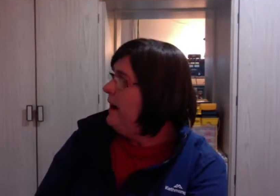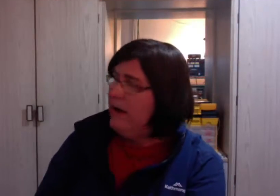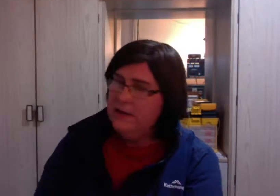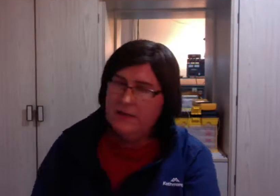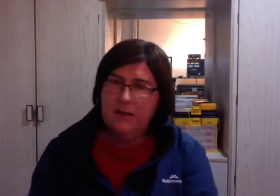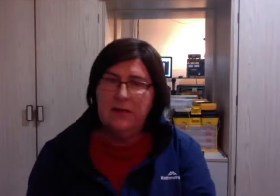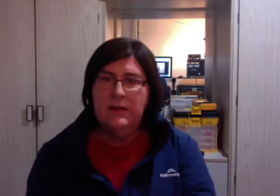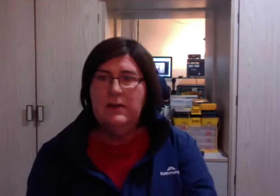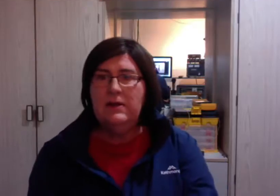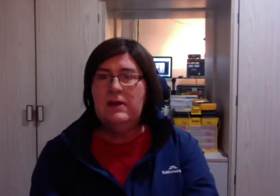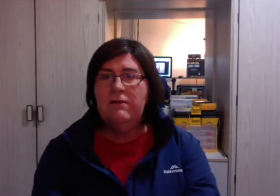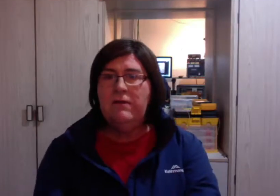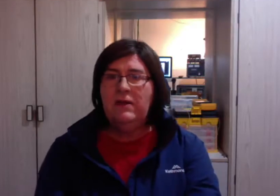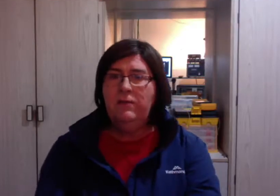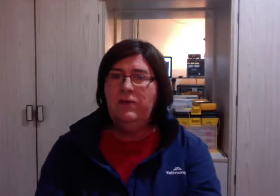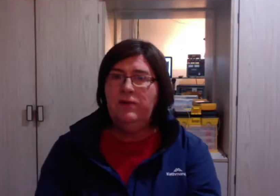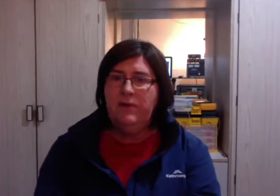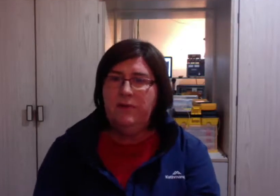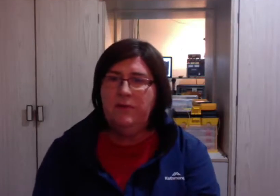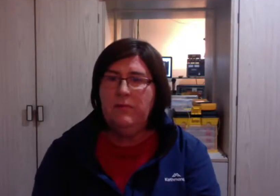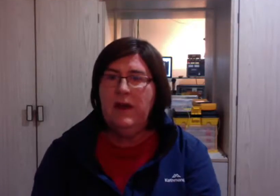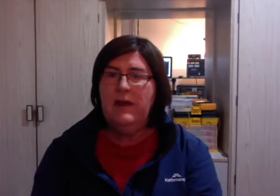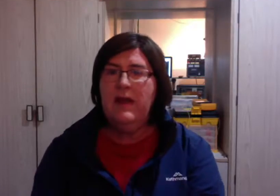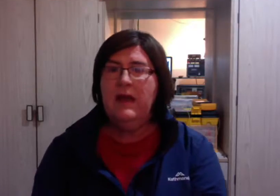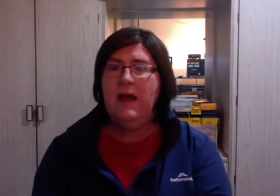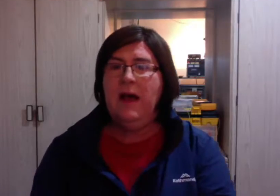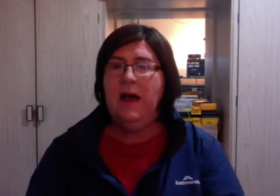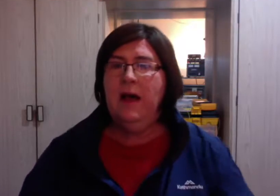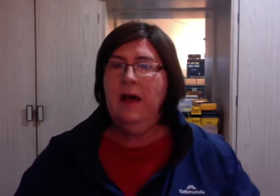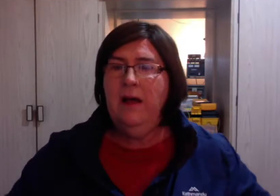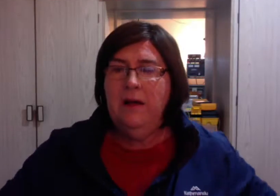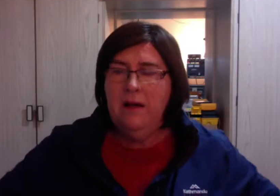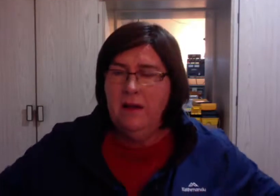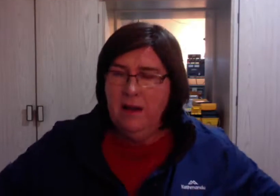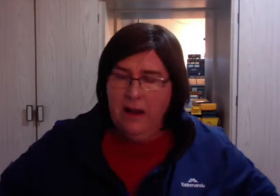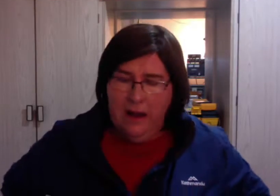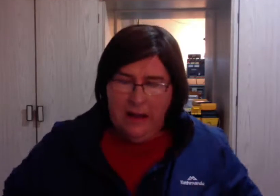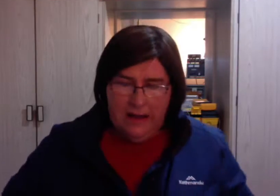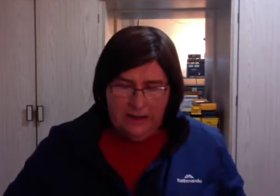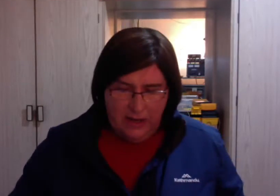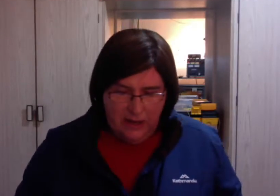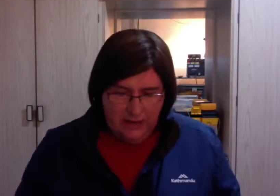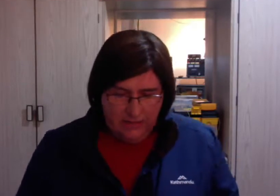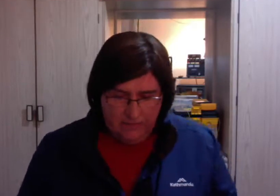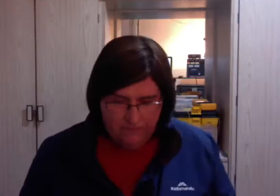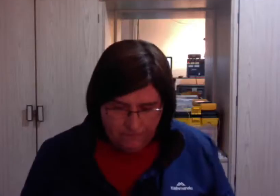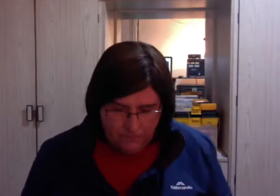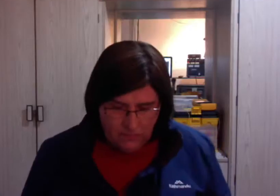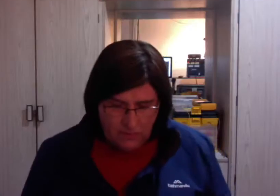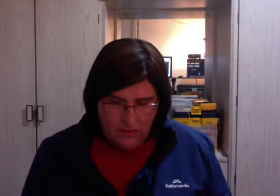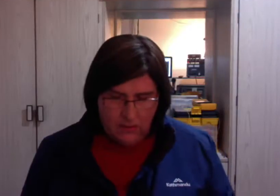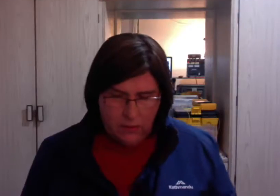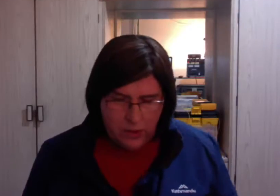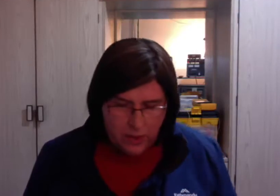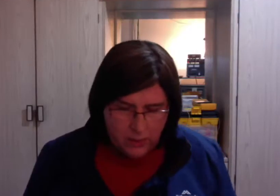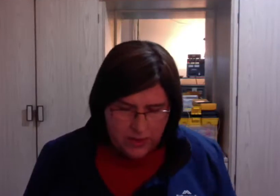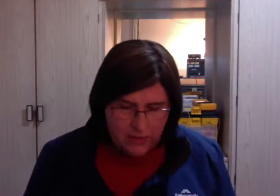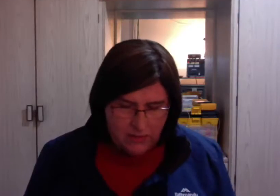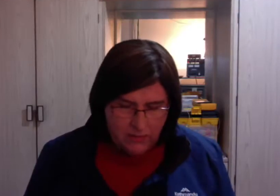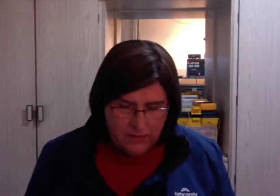but if things persist the way they are, and you know, we